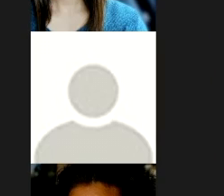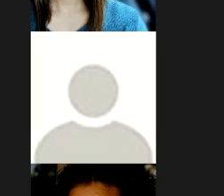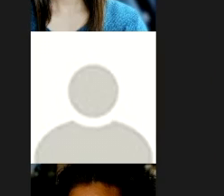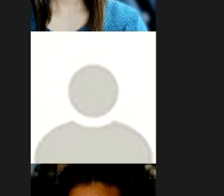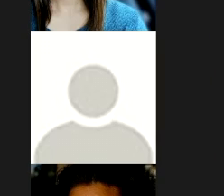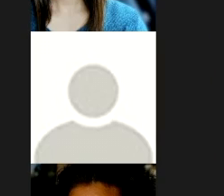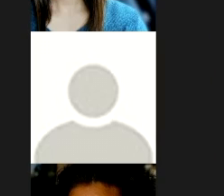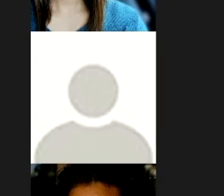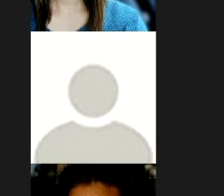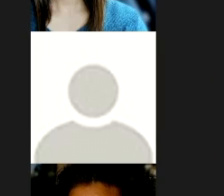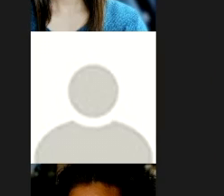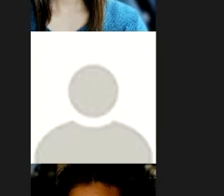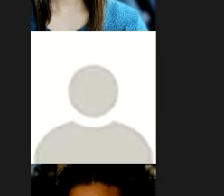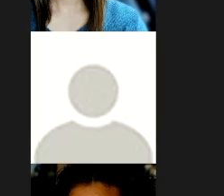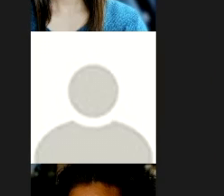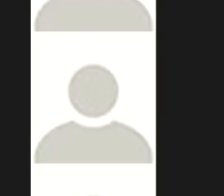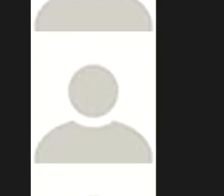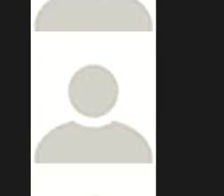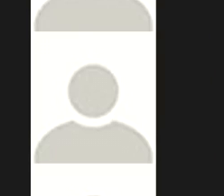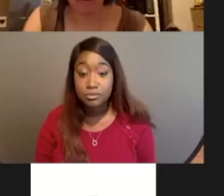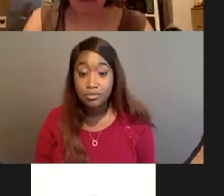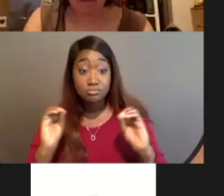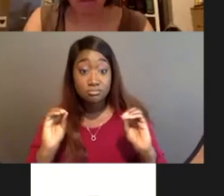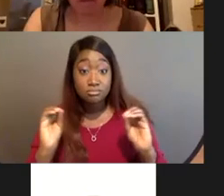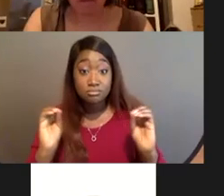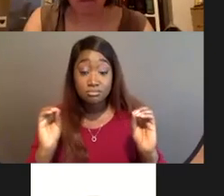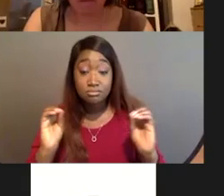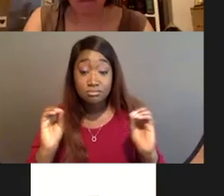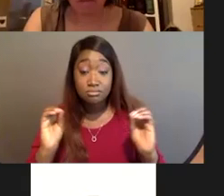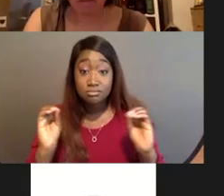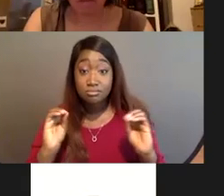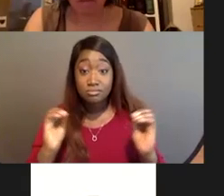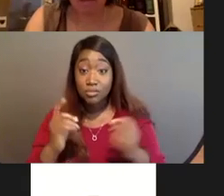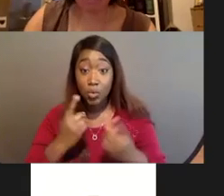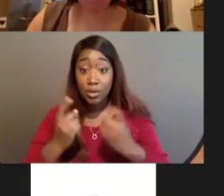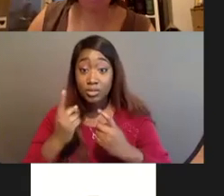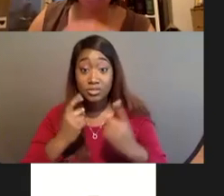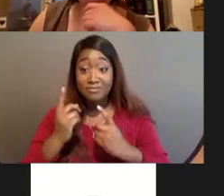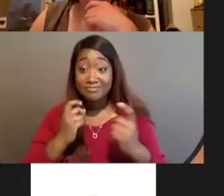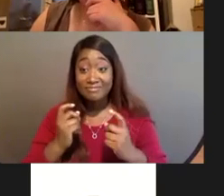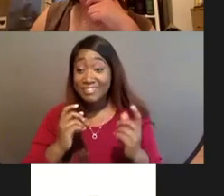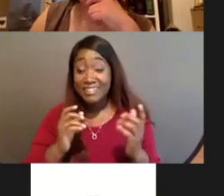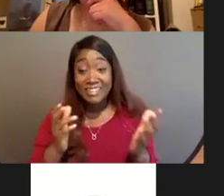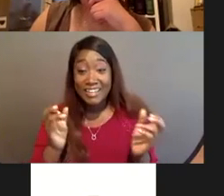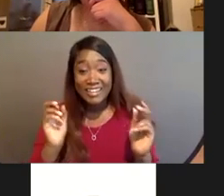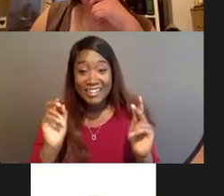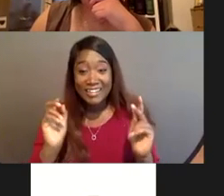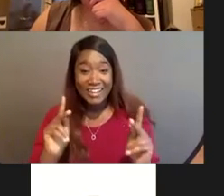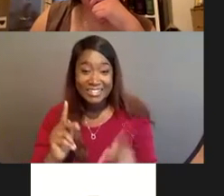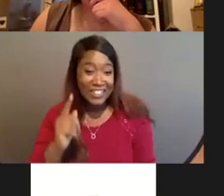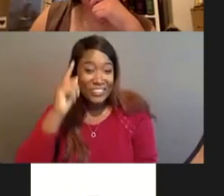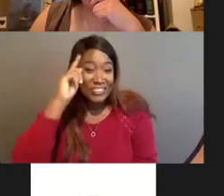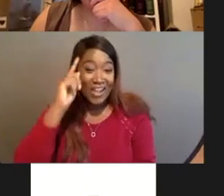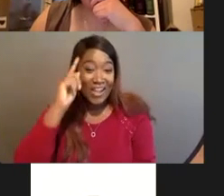Okay, not seeing any questions. So just a thought, but feel free